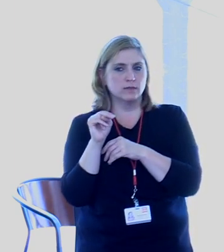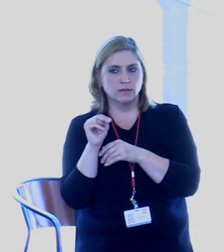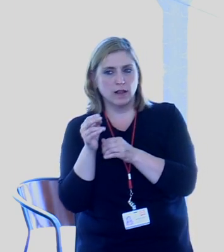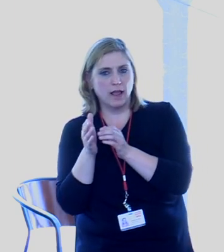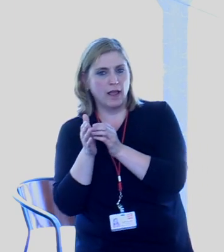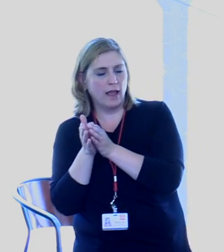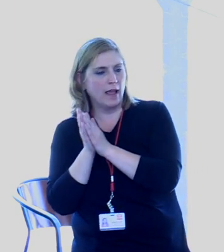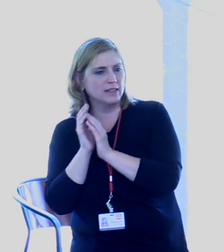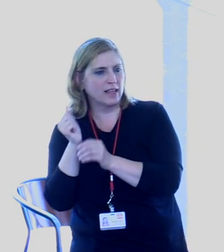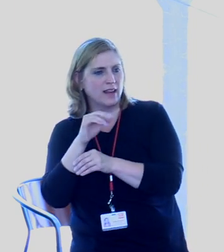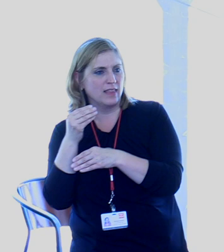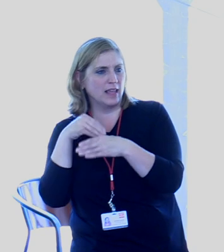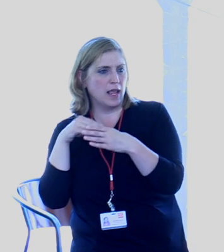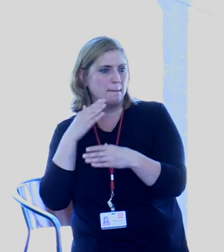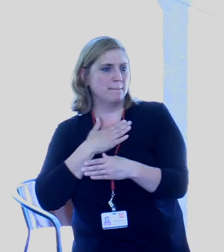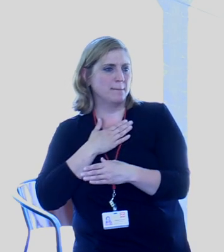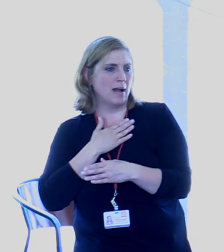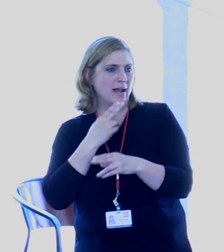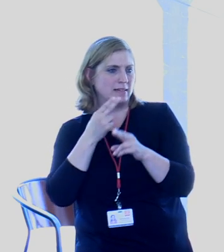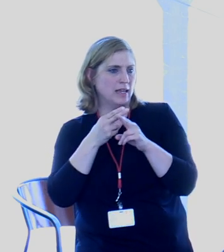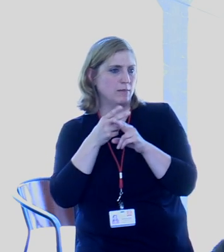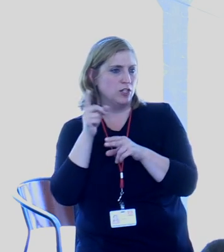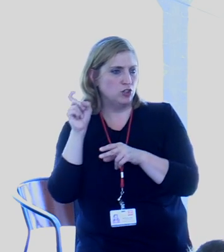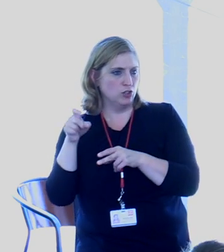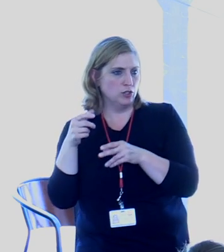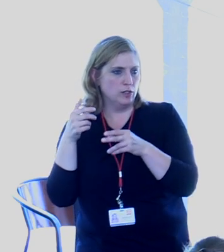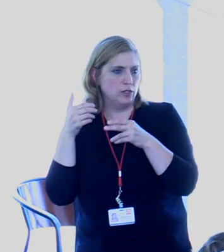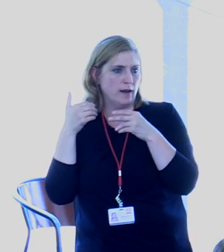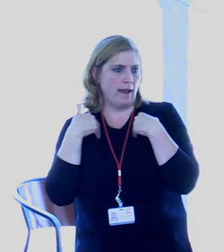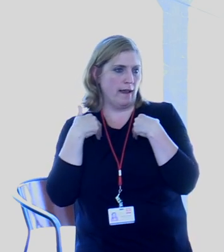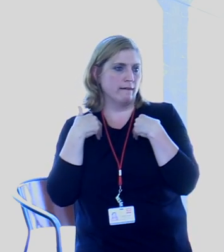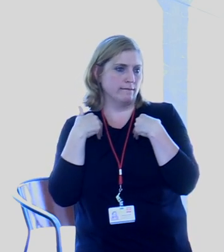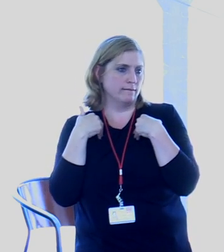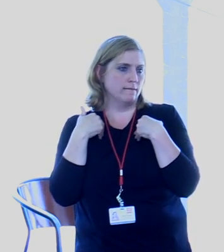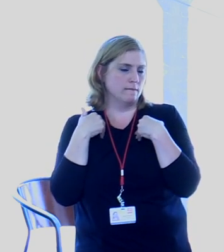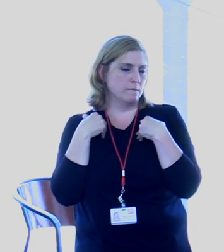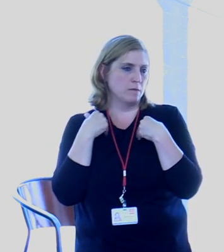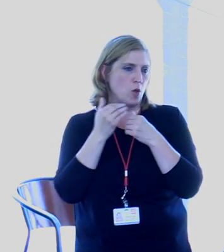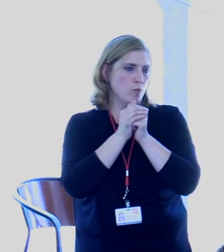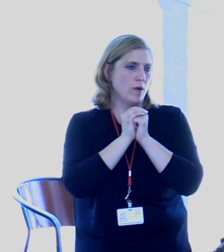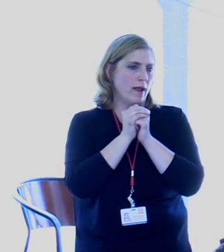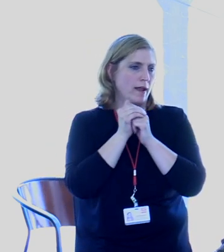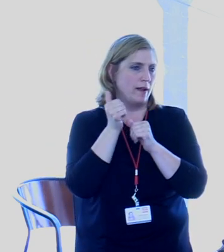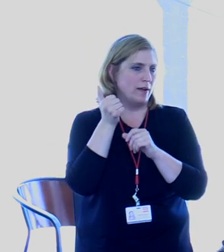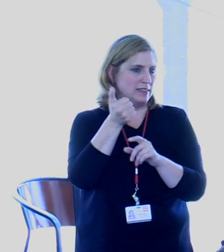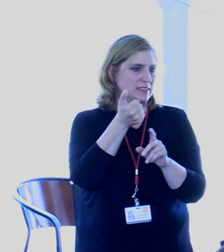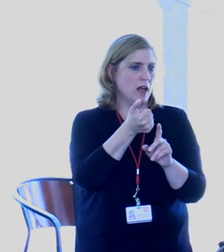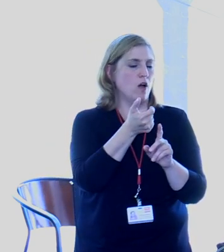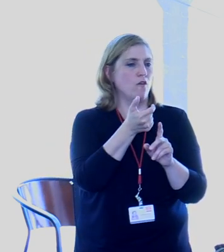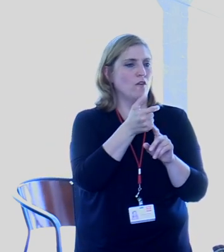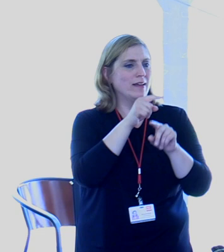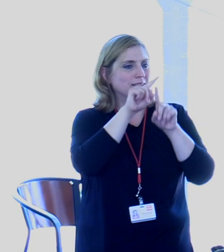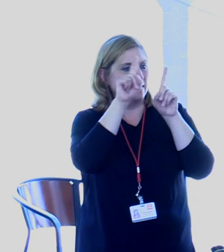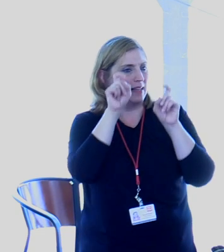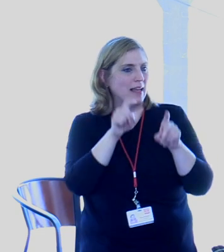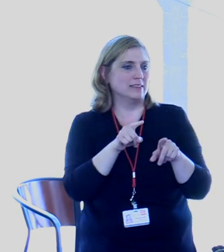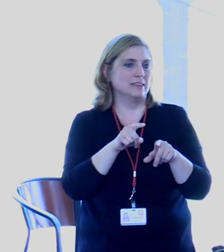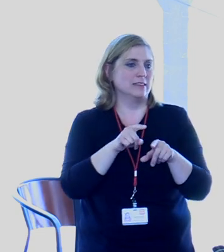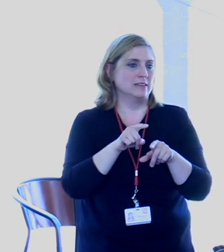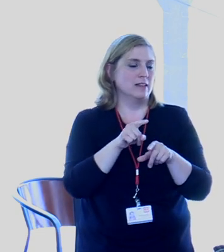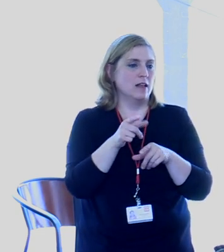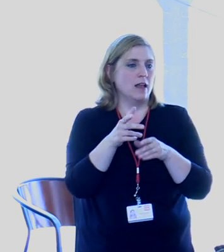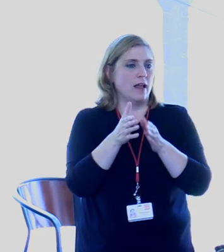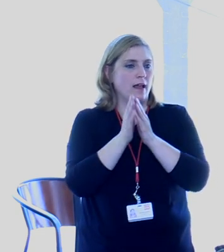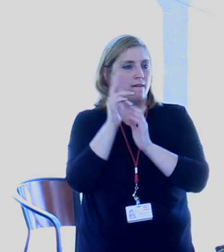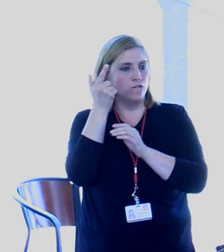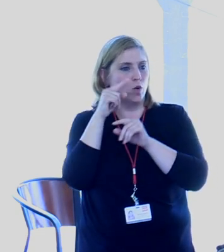Ask anything in my name, and you shall have it. Prayer itself is a test. What we ask